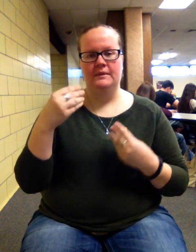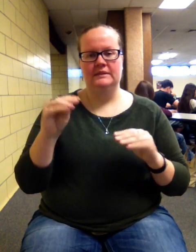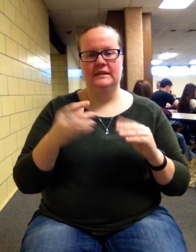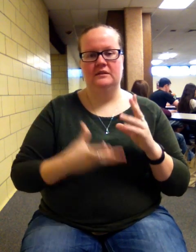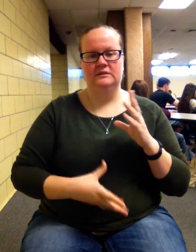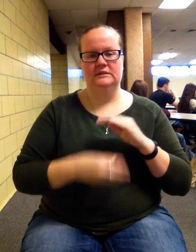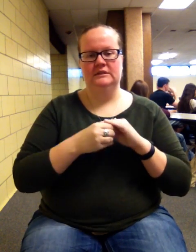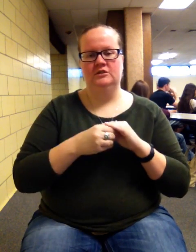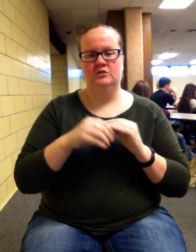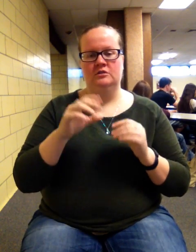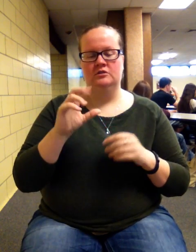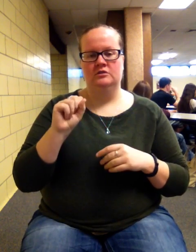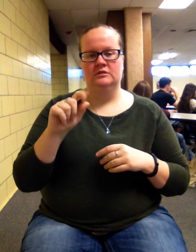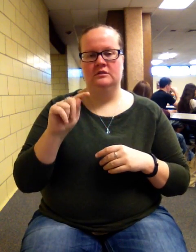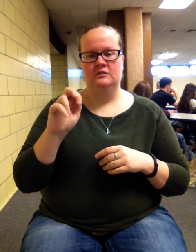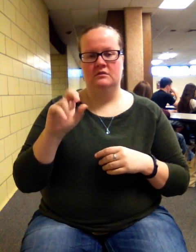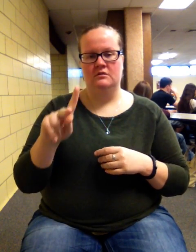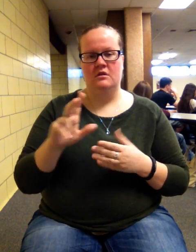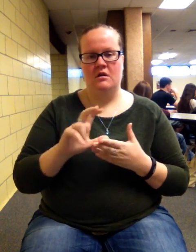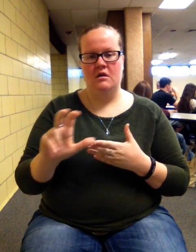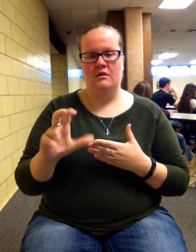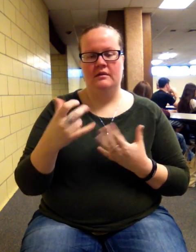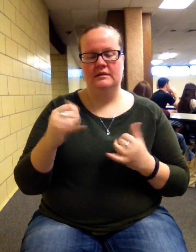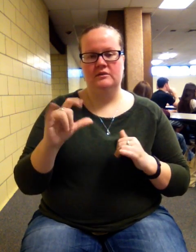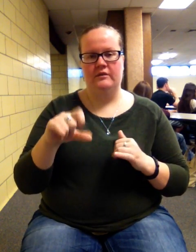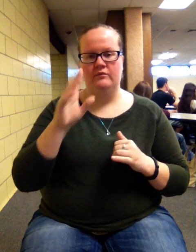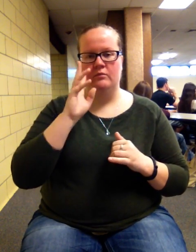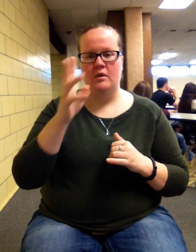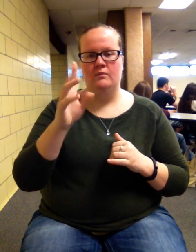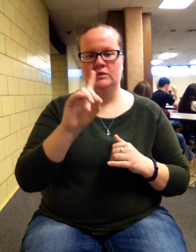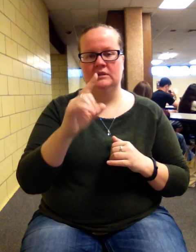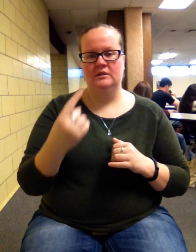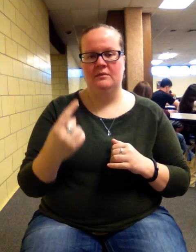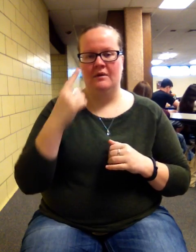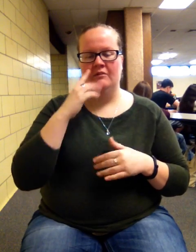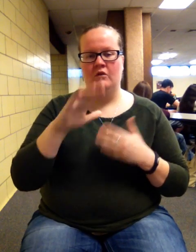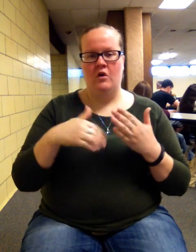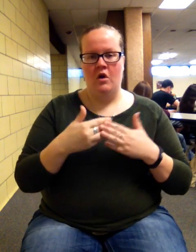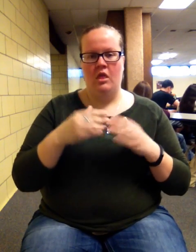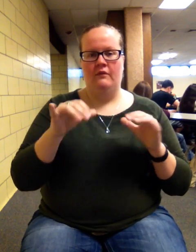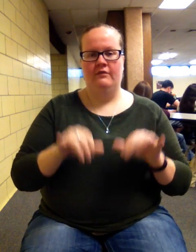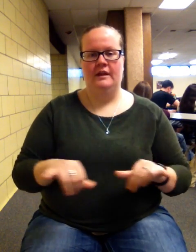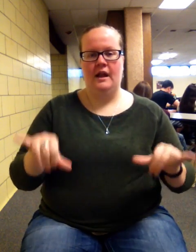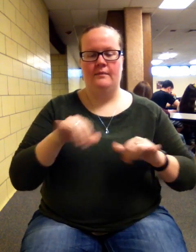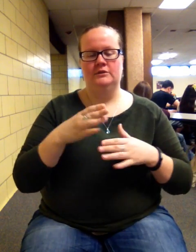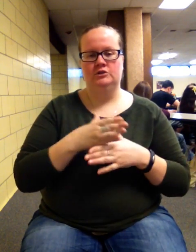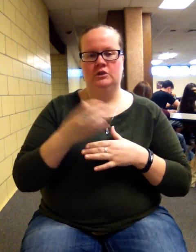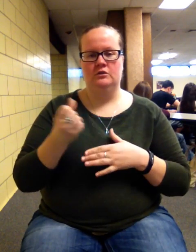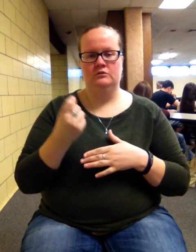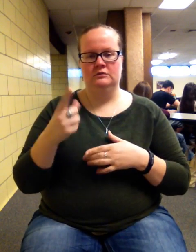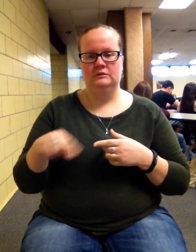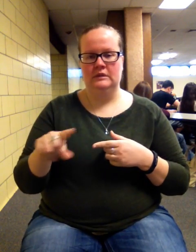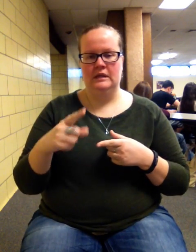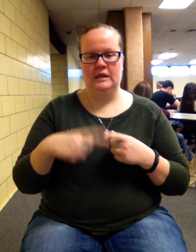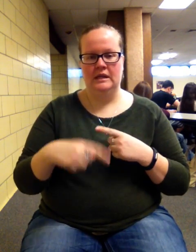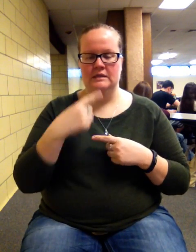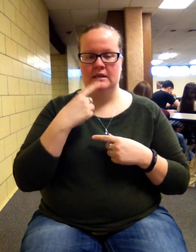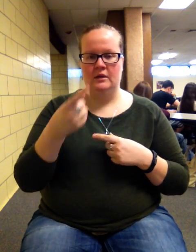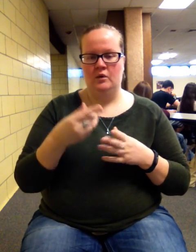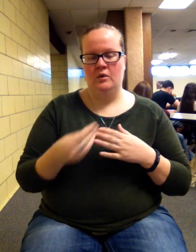stock, they still have to come up with D sub 1 for all of those common shareholders. They can't say, well, you just bought your shares